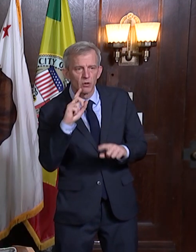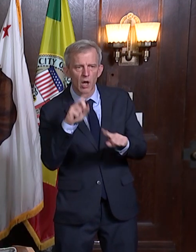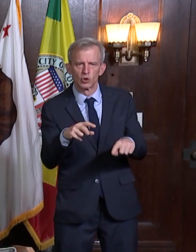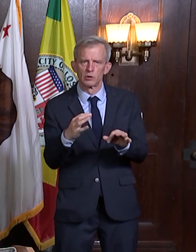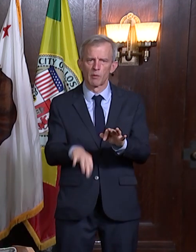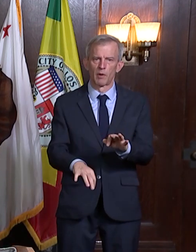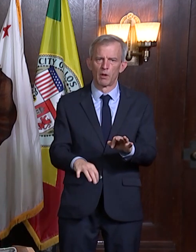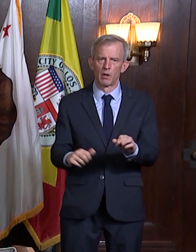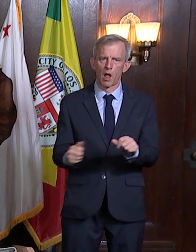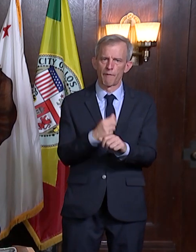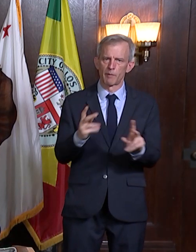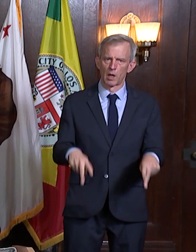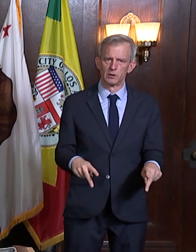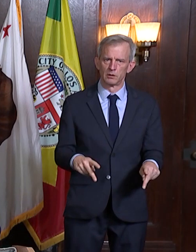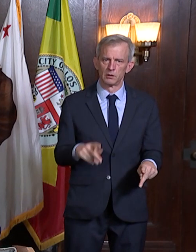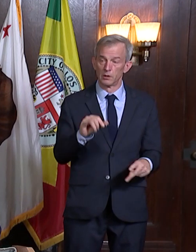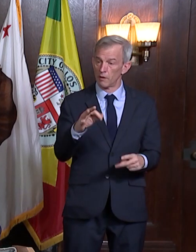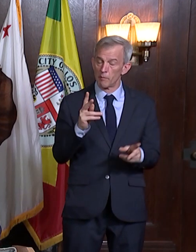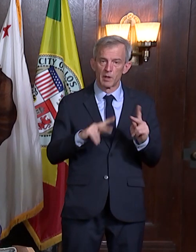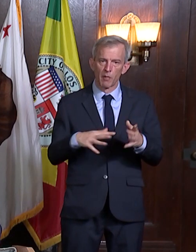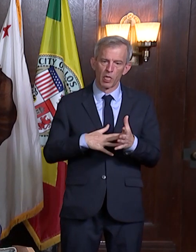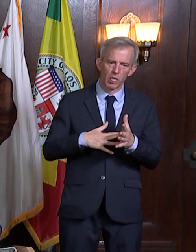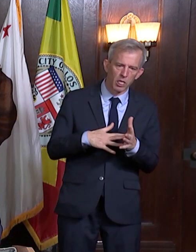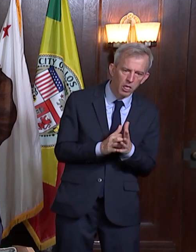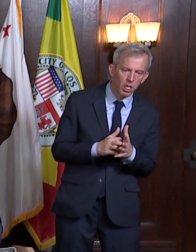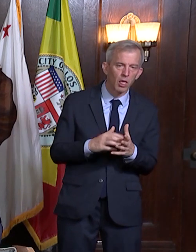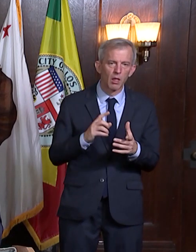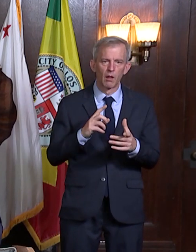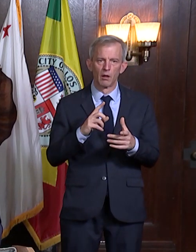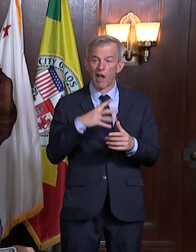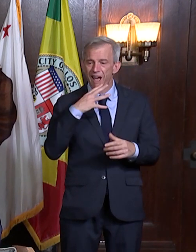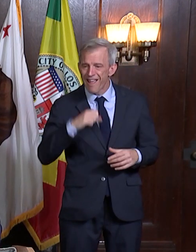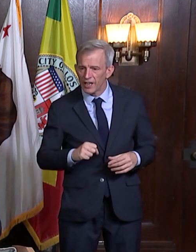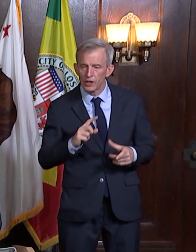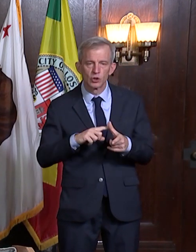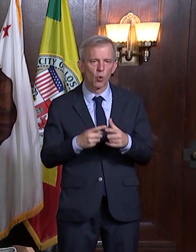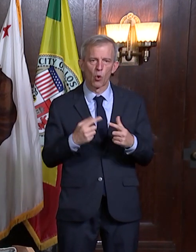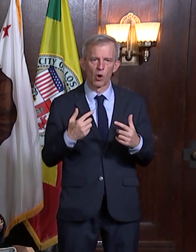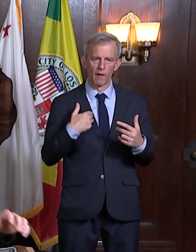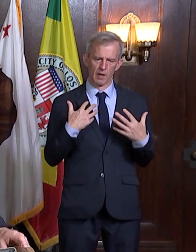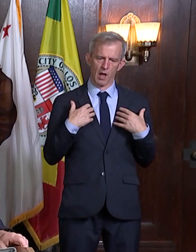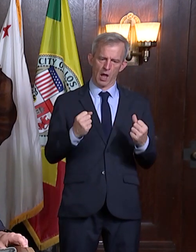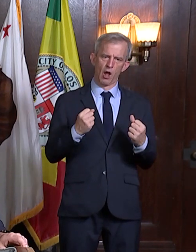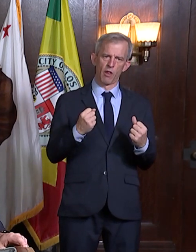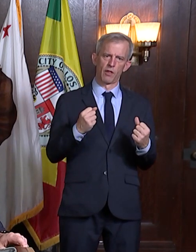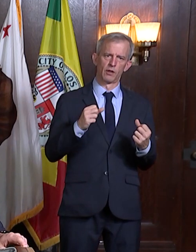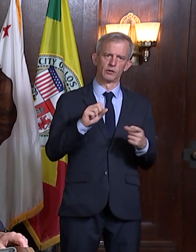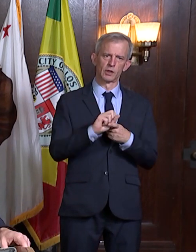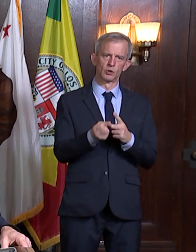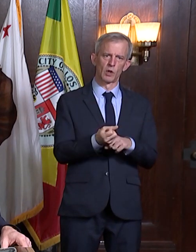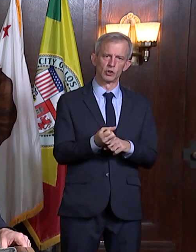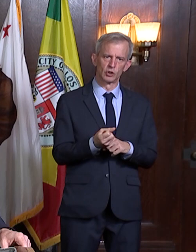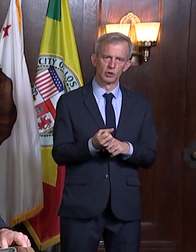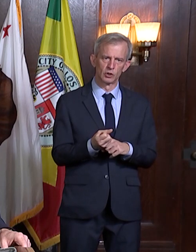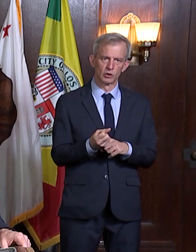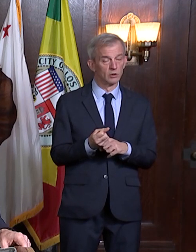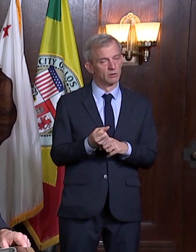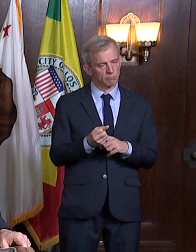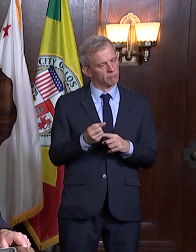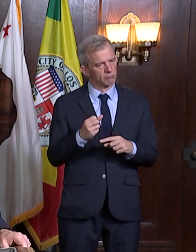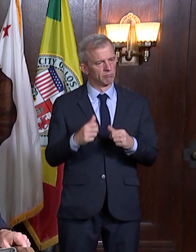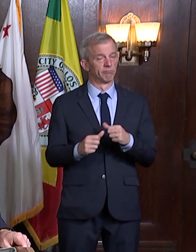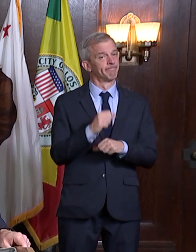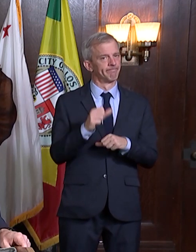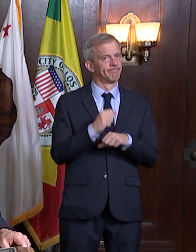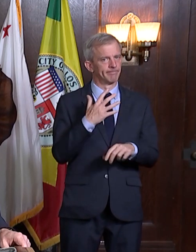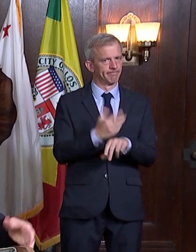age or a pre-existing health condition. As a parent, I know I and my wife were thrilled about the FDA's recent approval